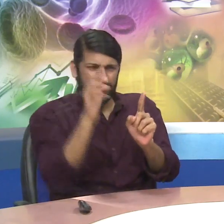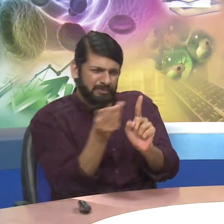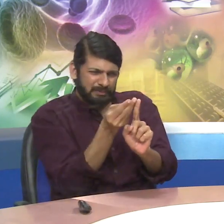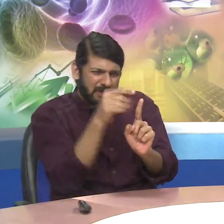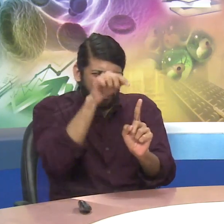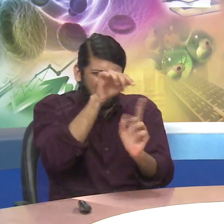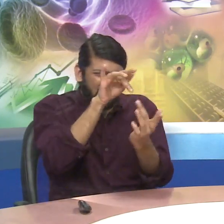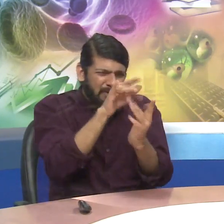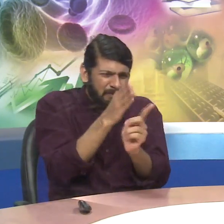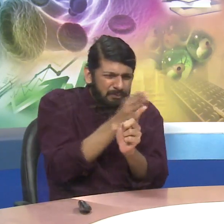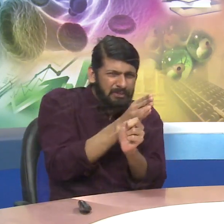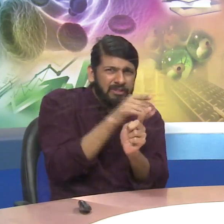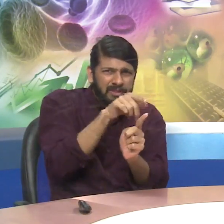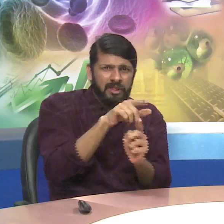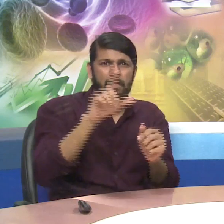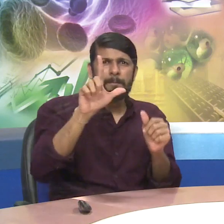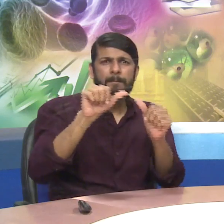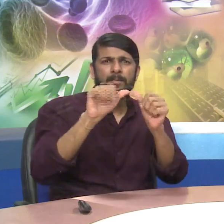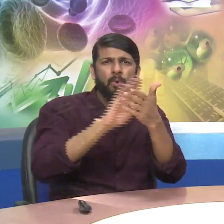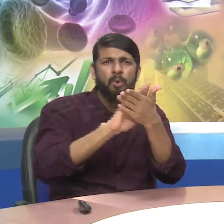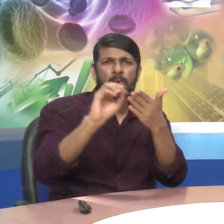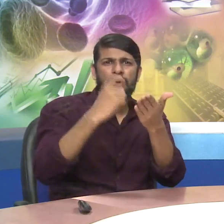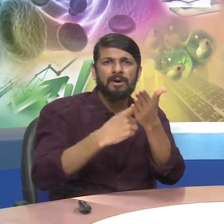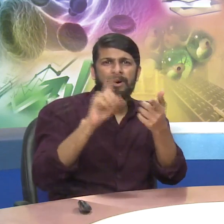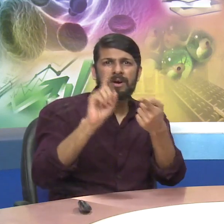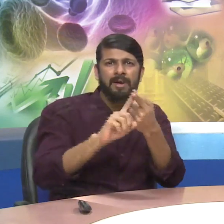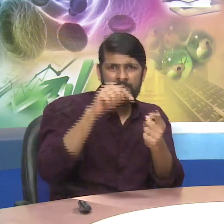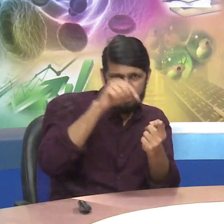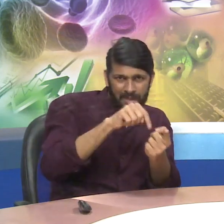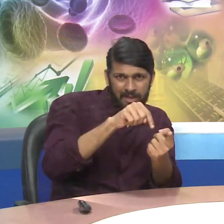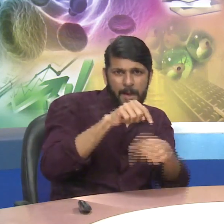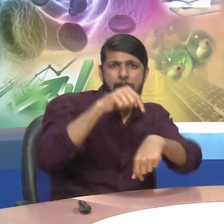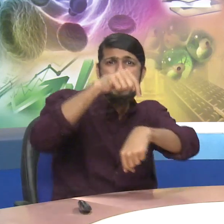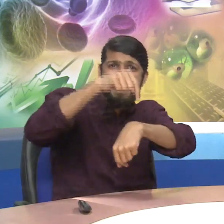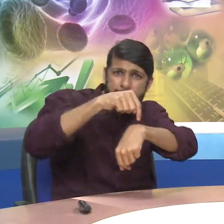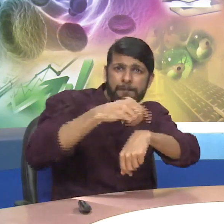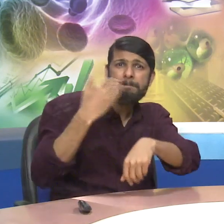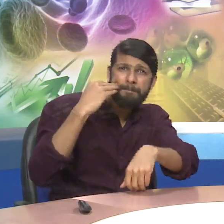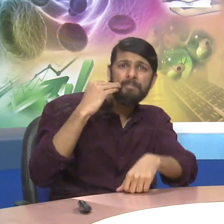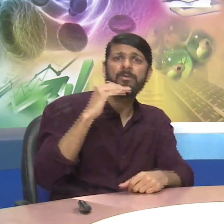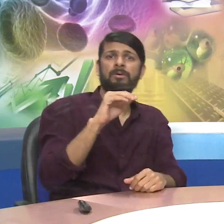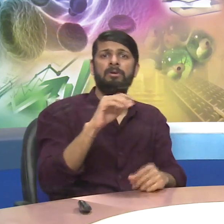1930 as decided by the Lahore session of the Congress.